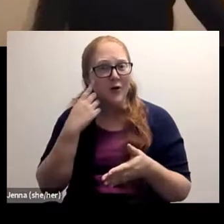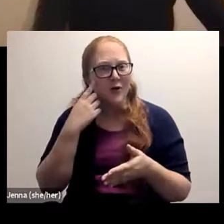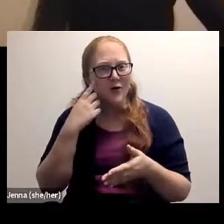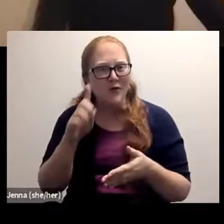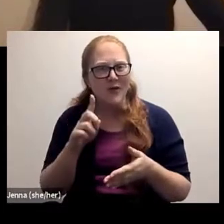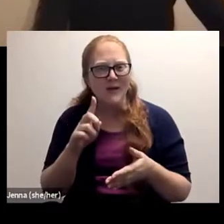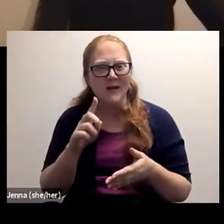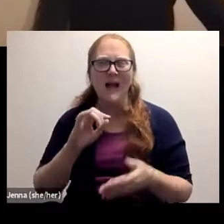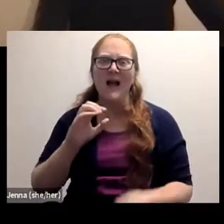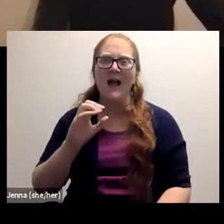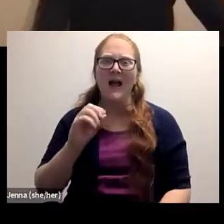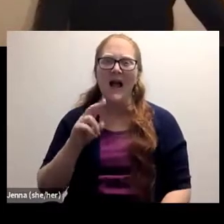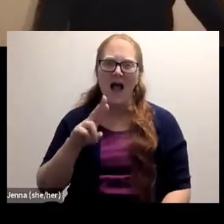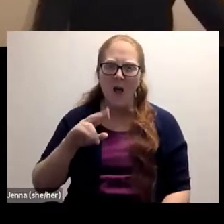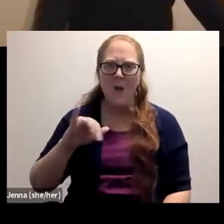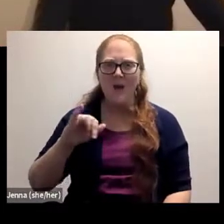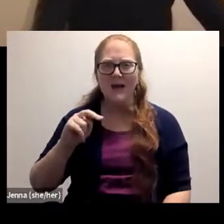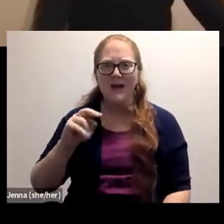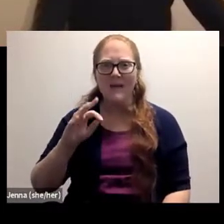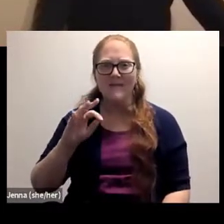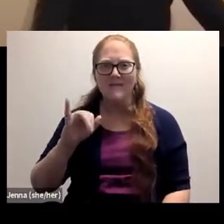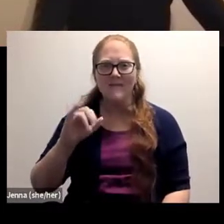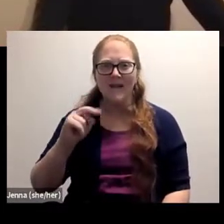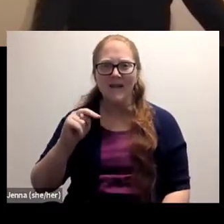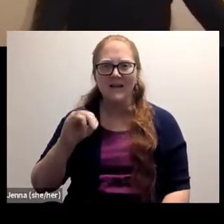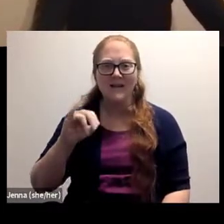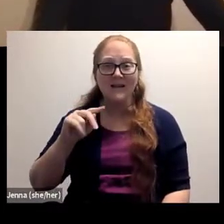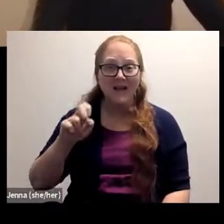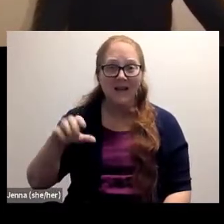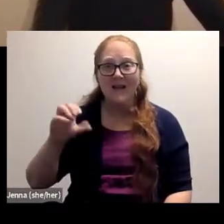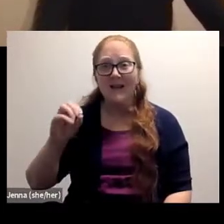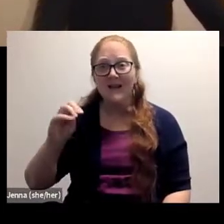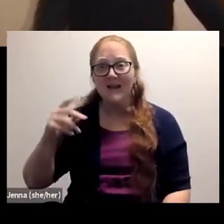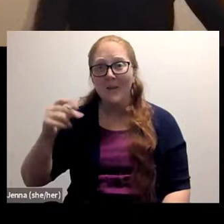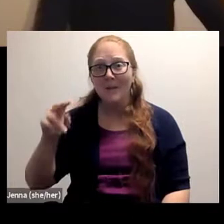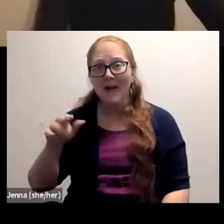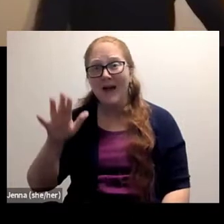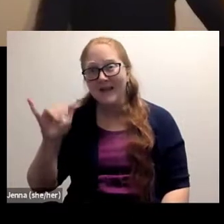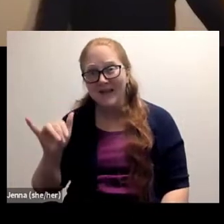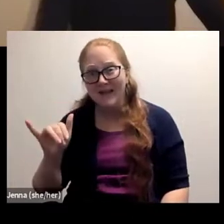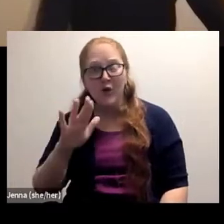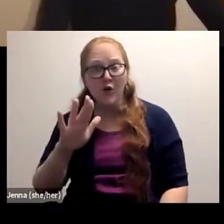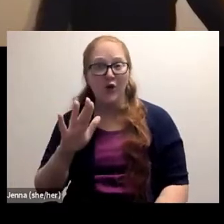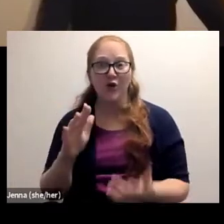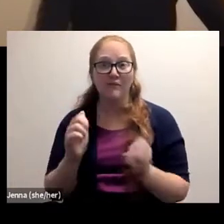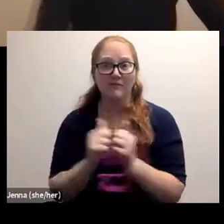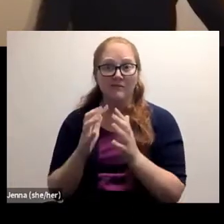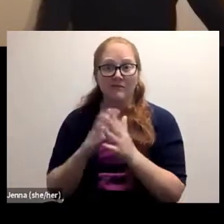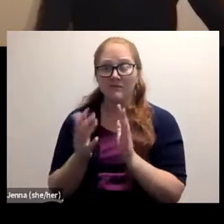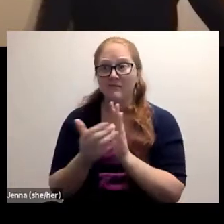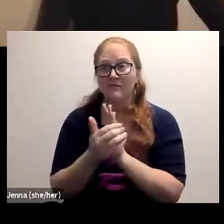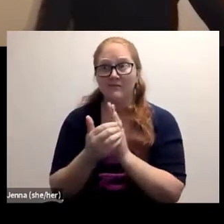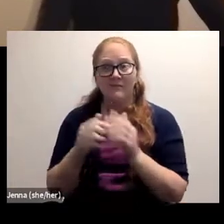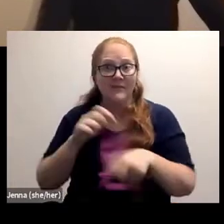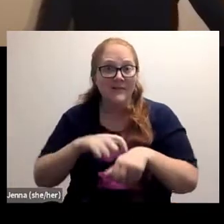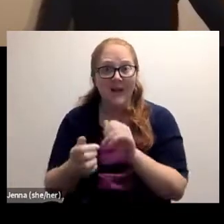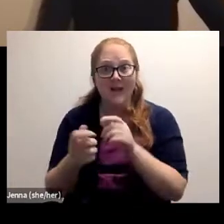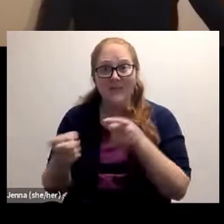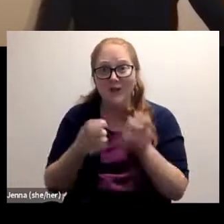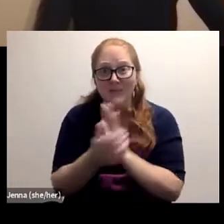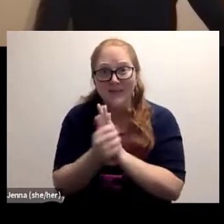Infinite company. She relies on her time management skills on a daily basis. So we would like to welcome Rosemary